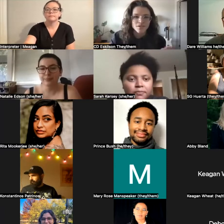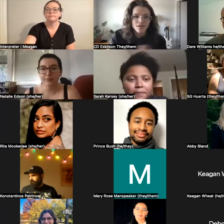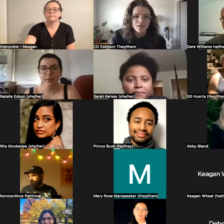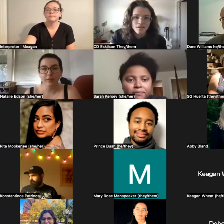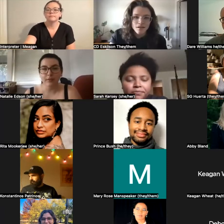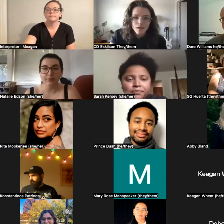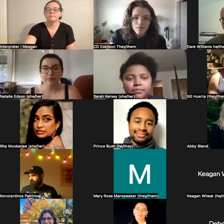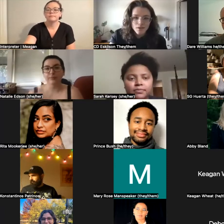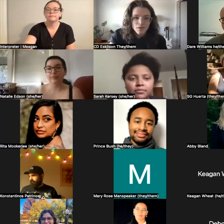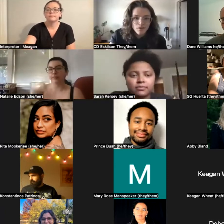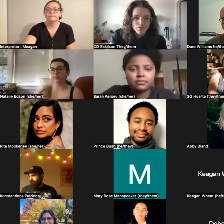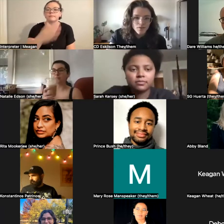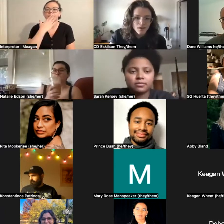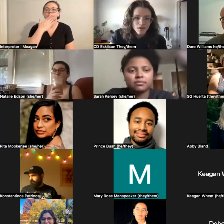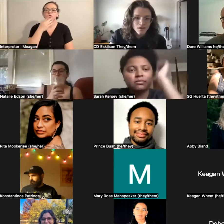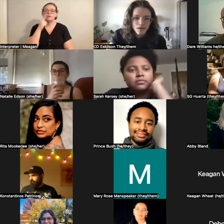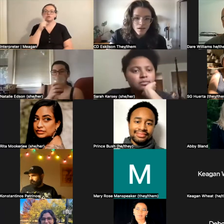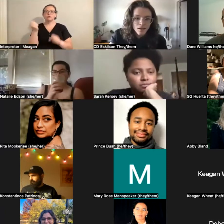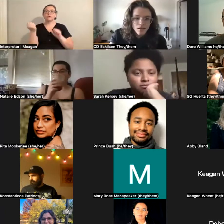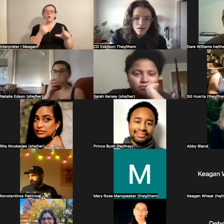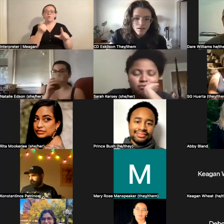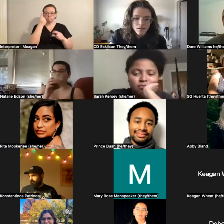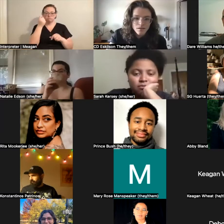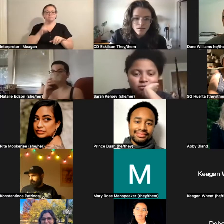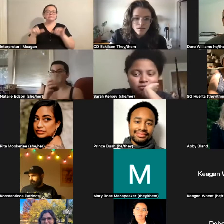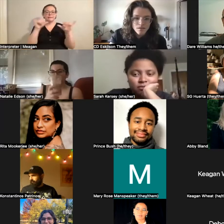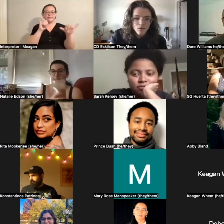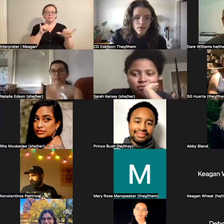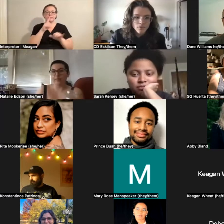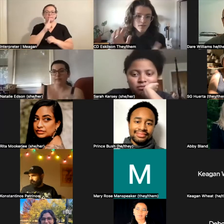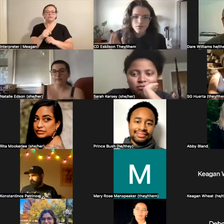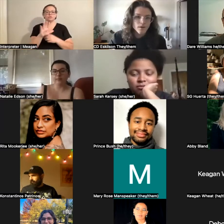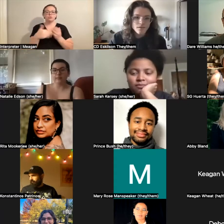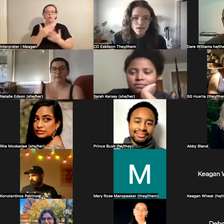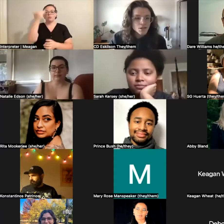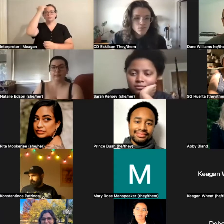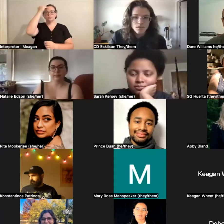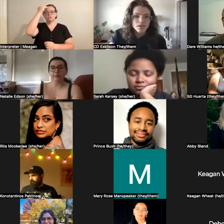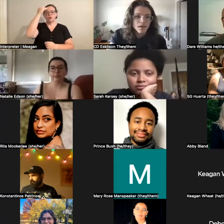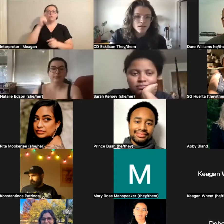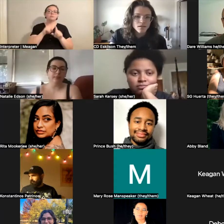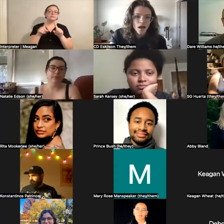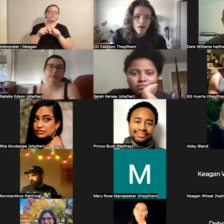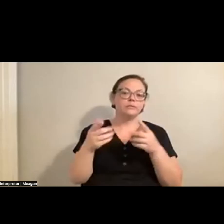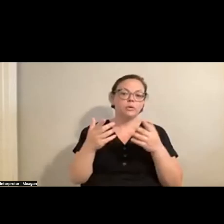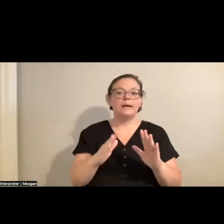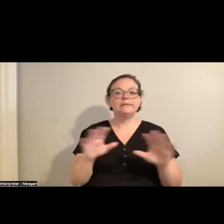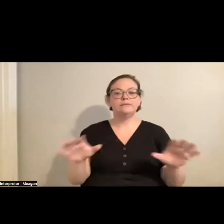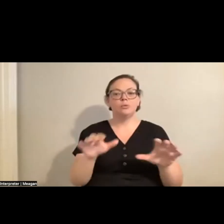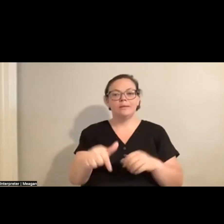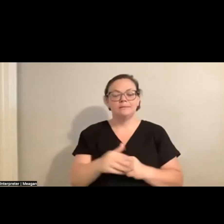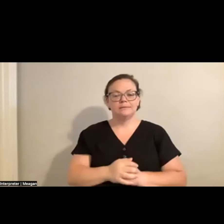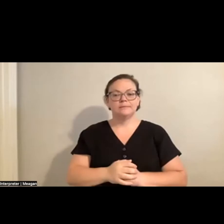so we just like to make sure everybody is aware of the different ways of engaging with this space.